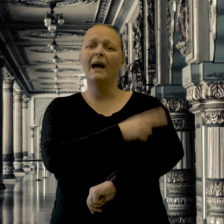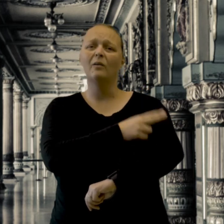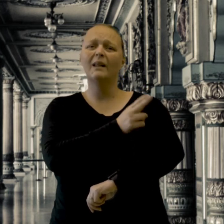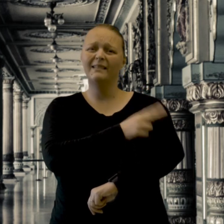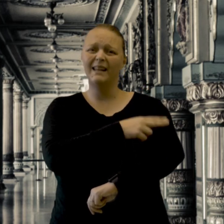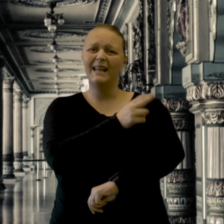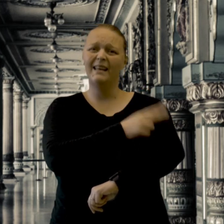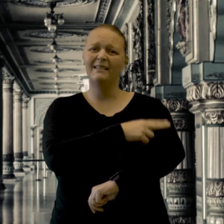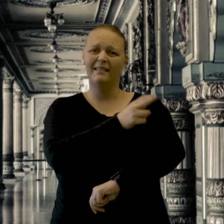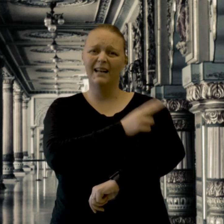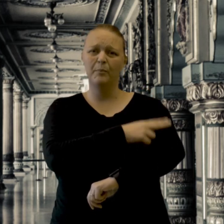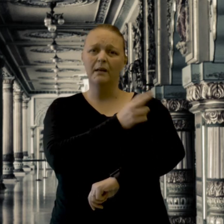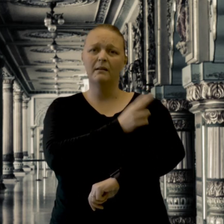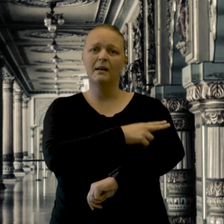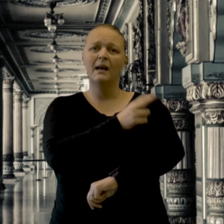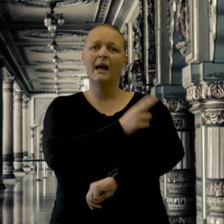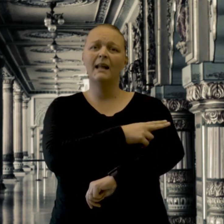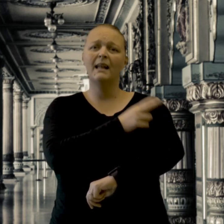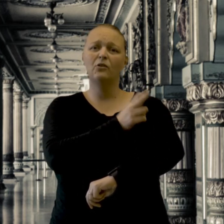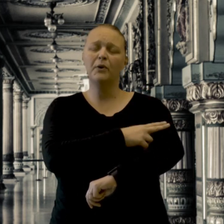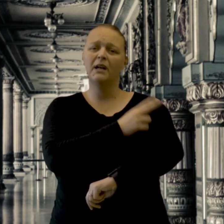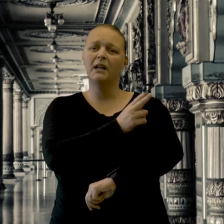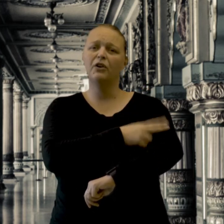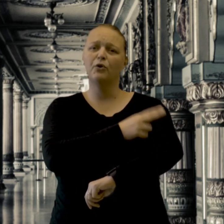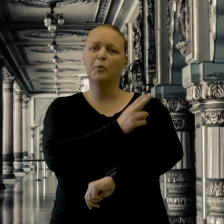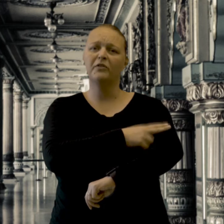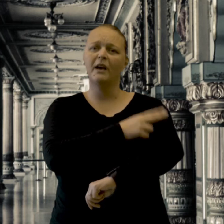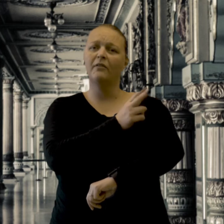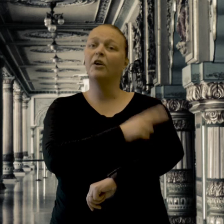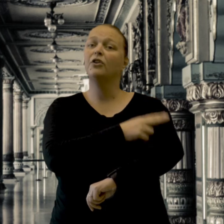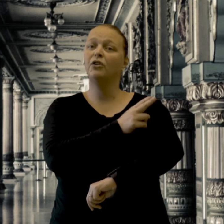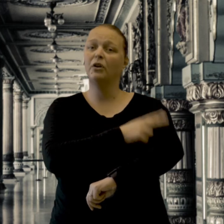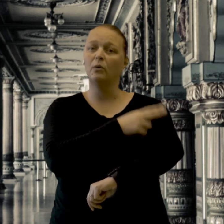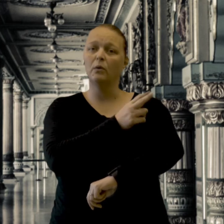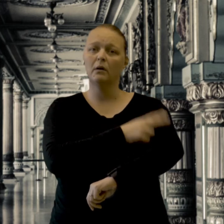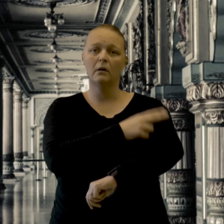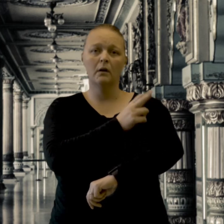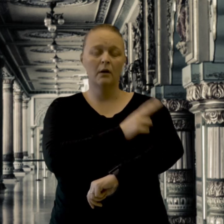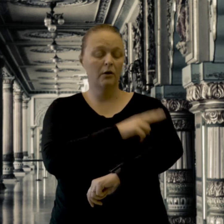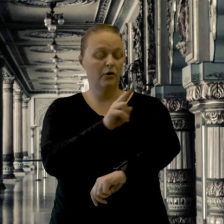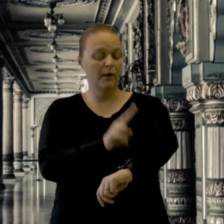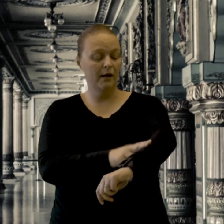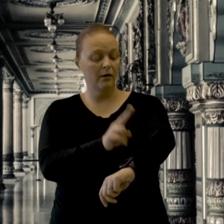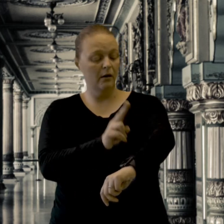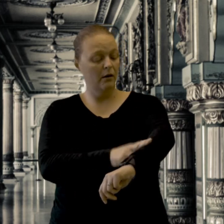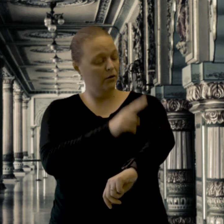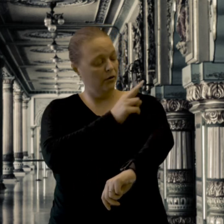Now, let's take that steady beat and let's put it into groups of 2. 2 here, 2